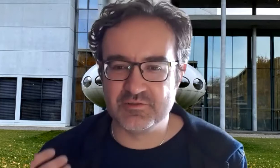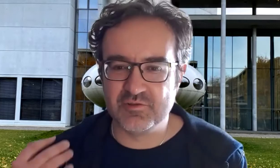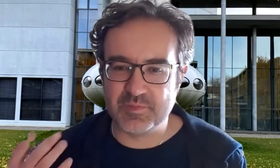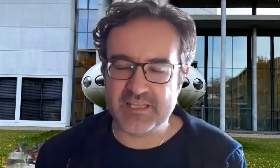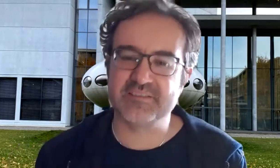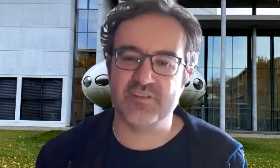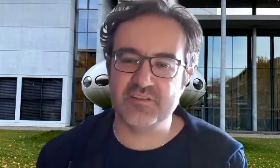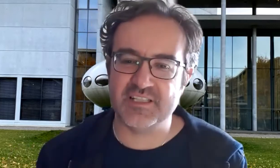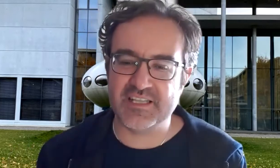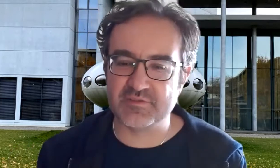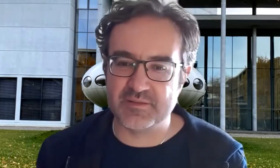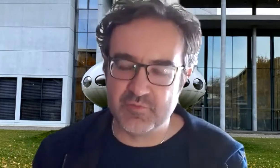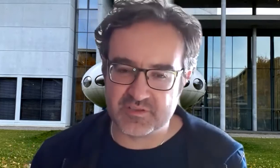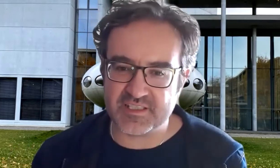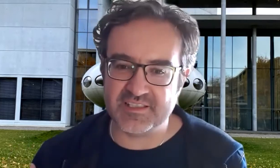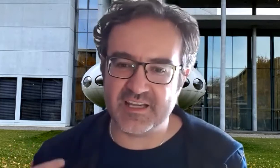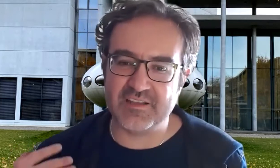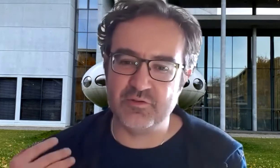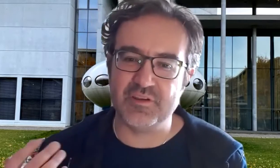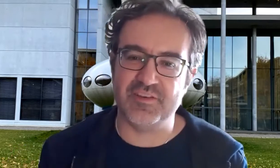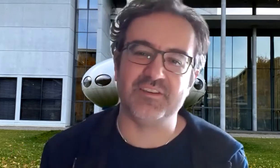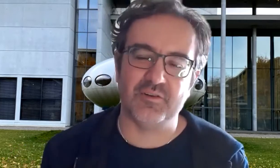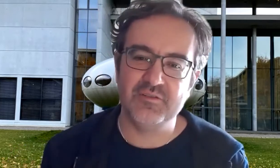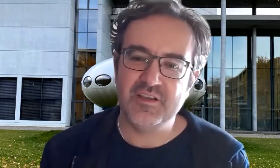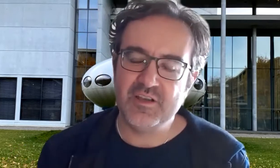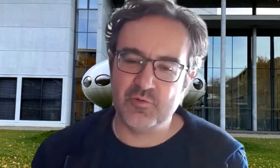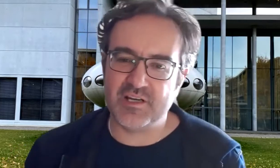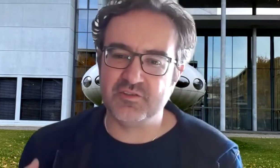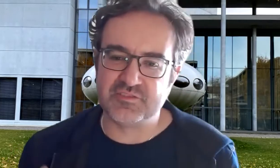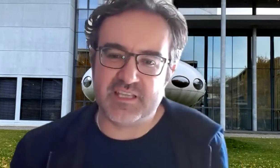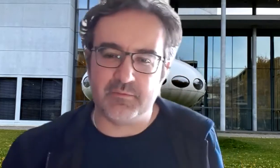were playing the songs, and there was a music, and then I took a video where you see them